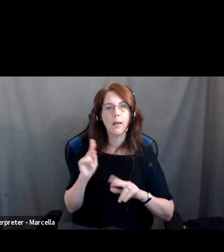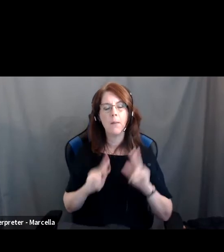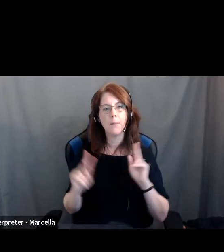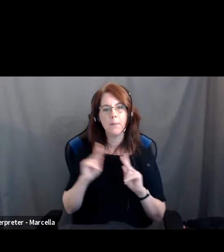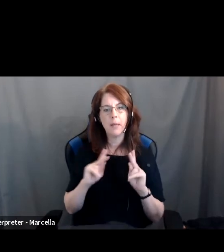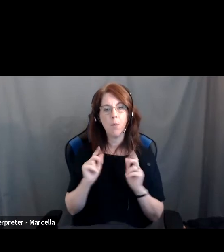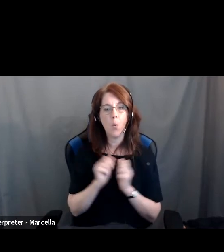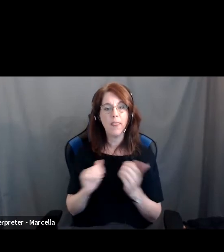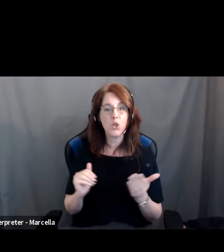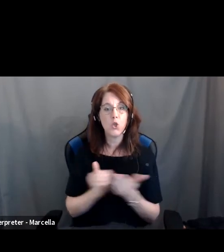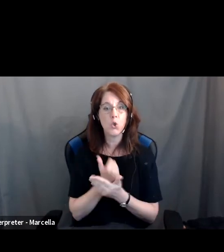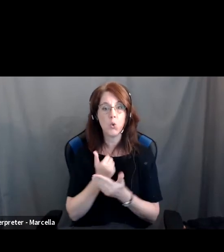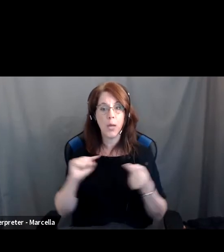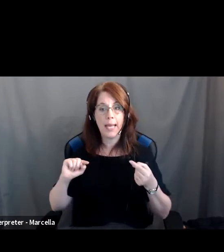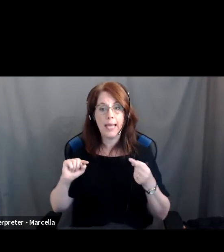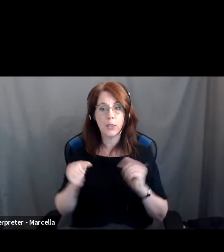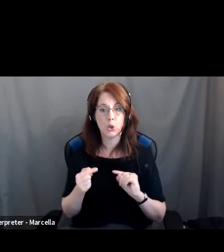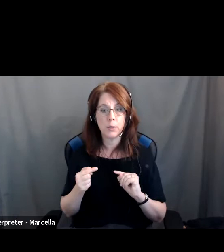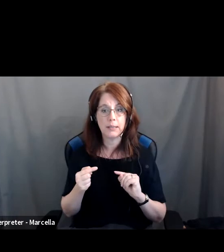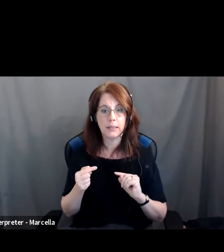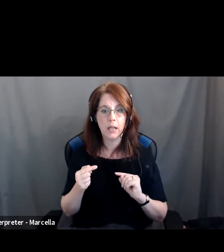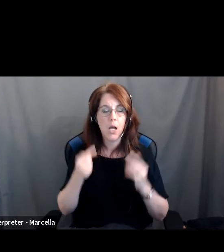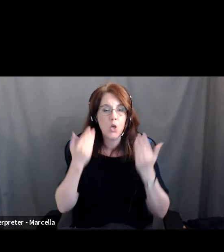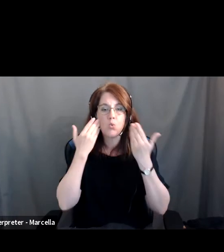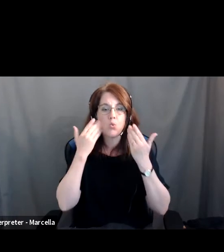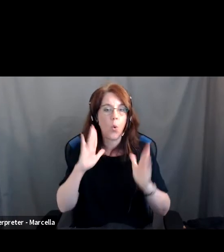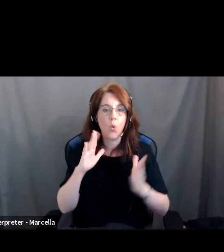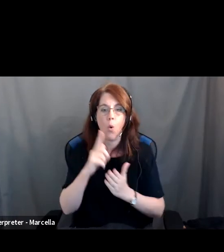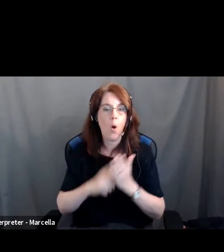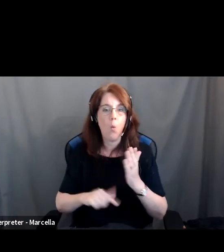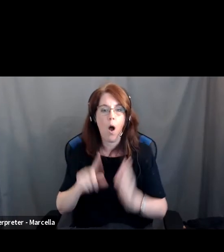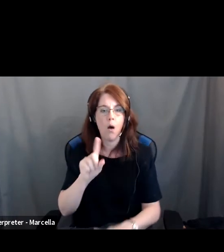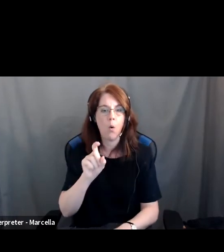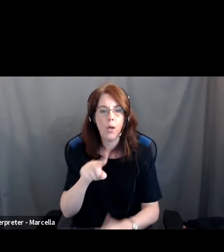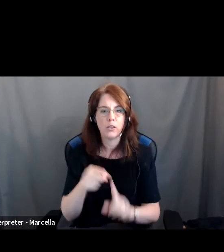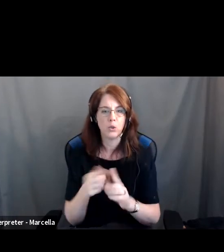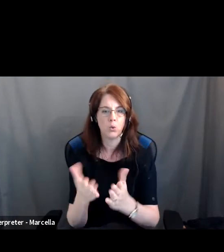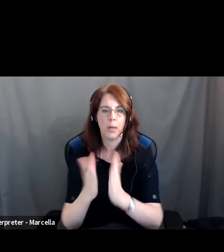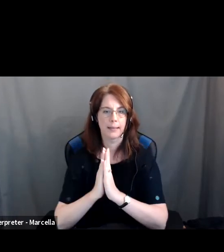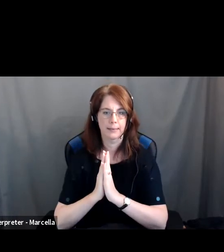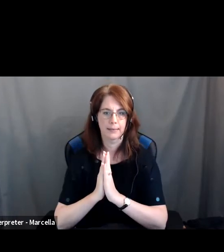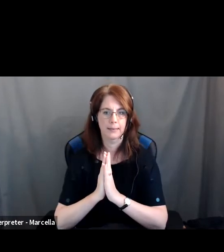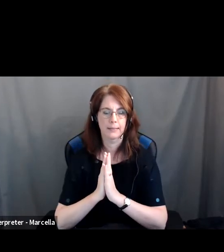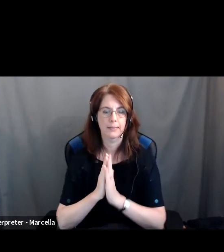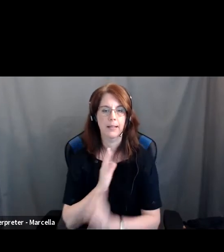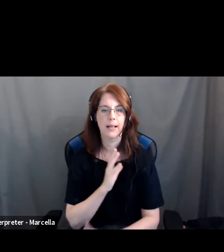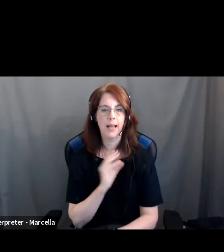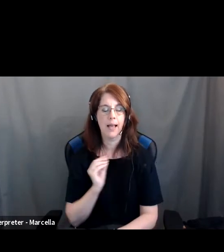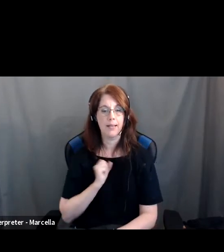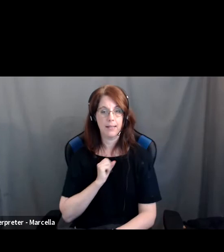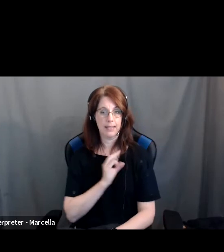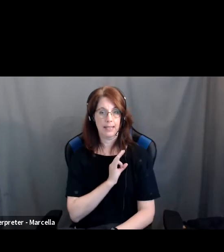injuries don't even know what questions to ask. and that staff